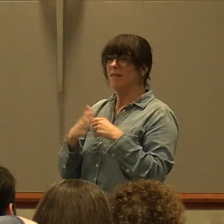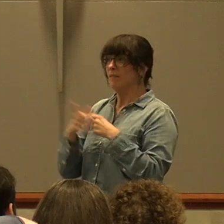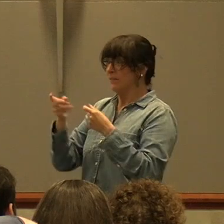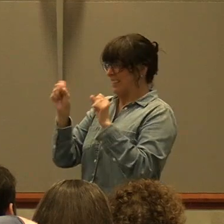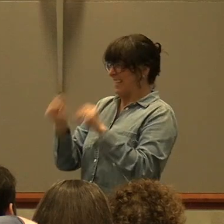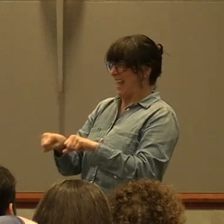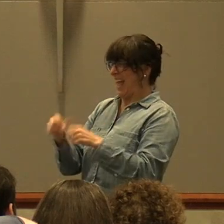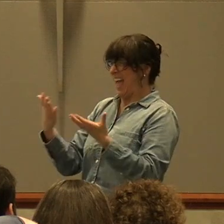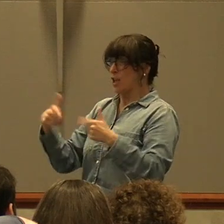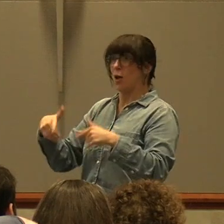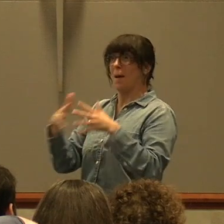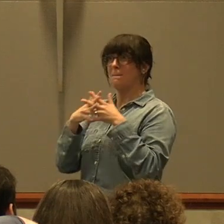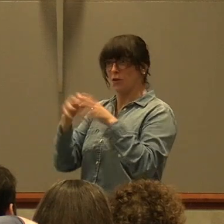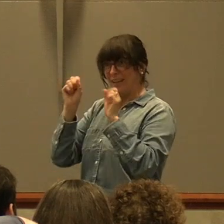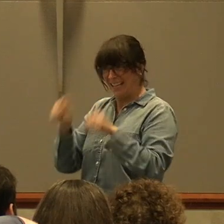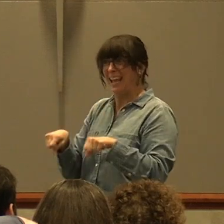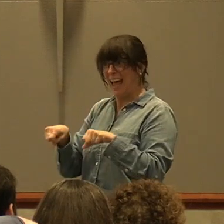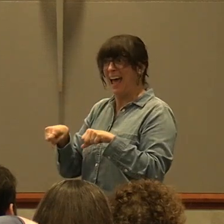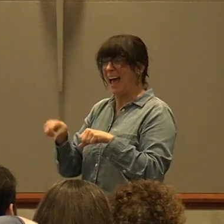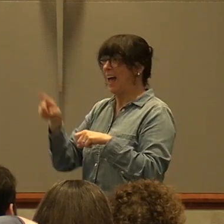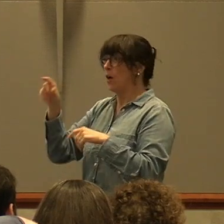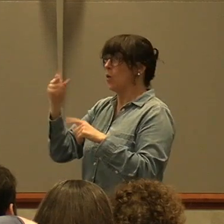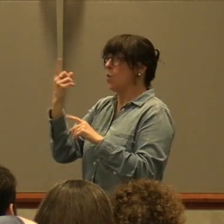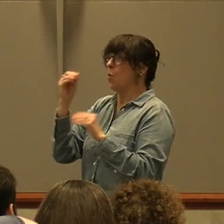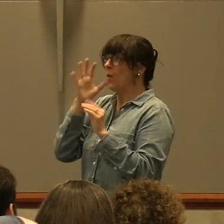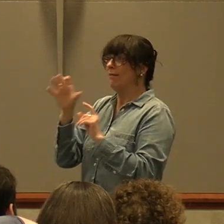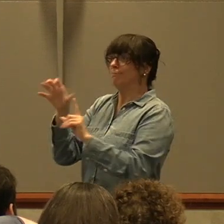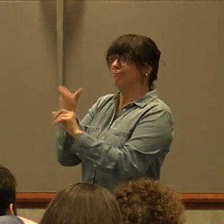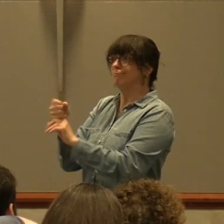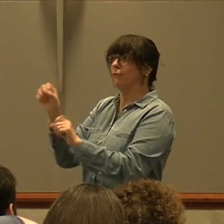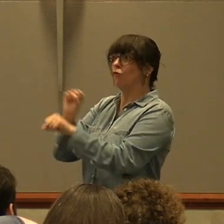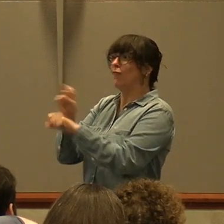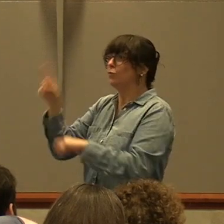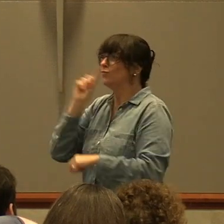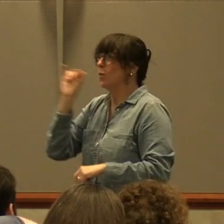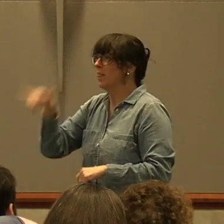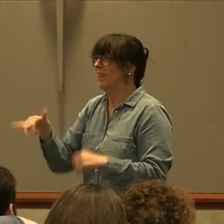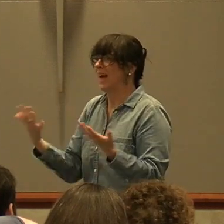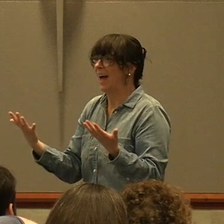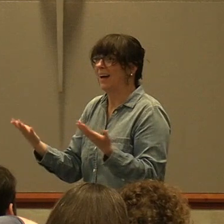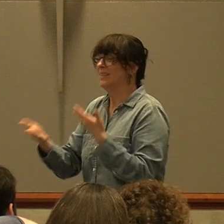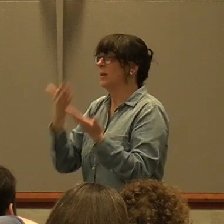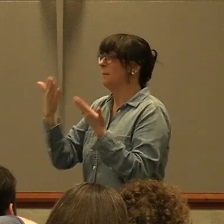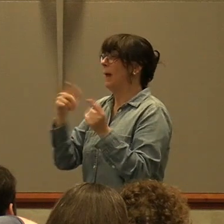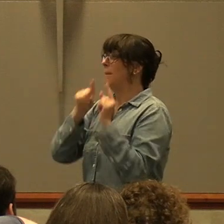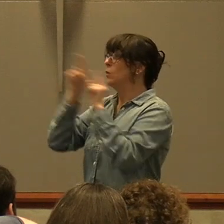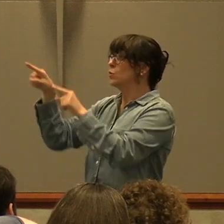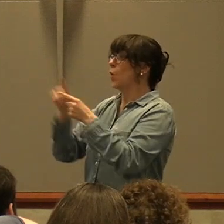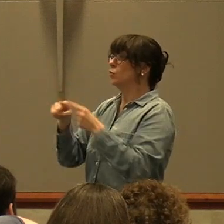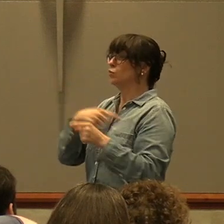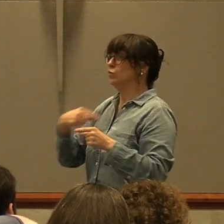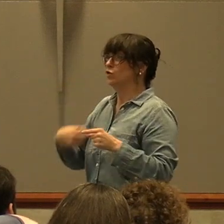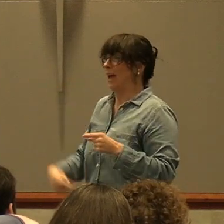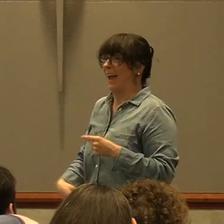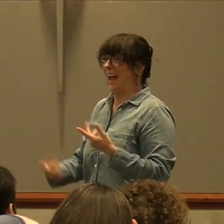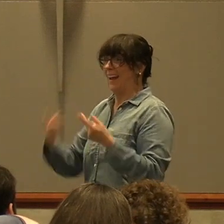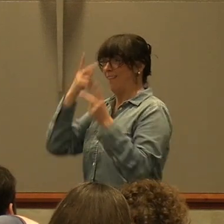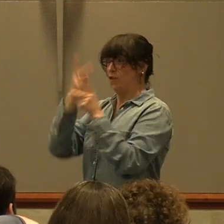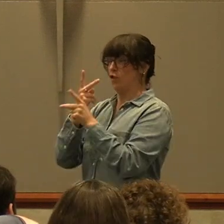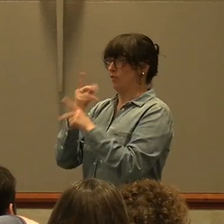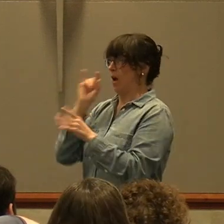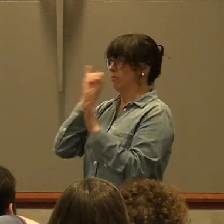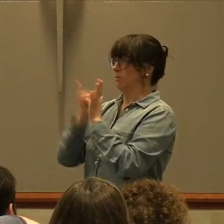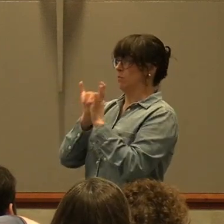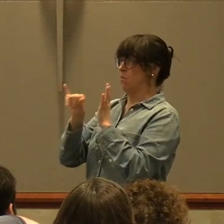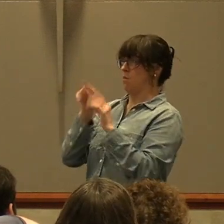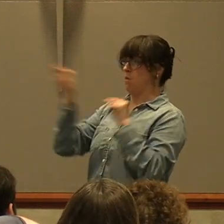do that here in America, and you're not going to get arrested for it. You know, maybe you should spend a little time in China and figure out, you know, there's a difference